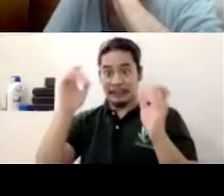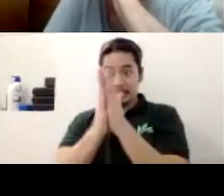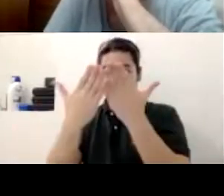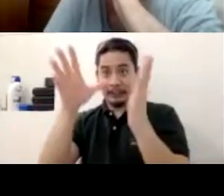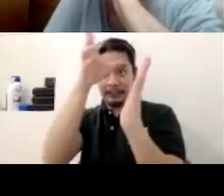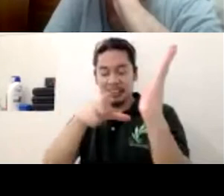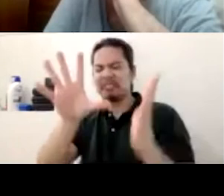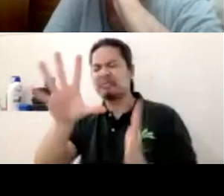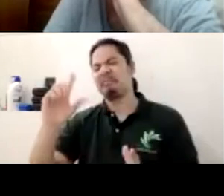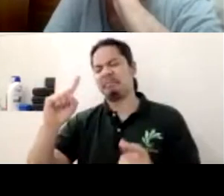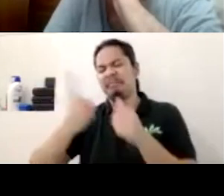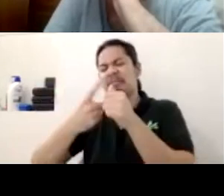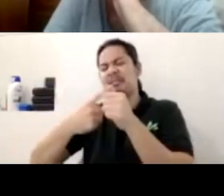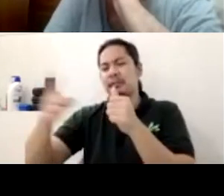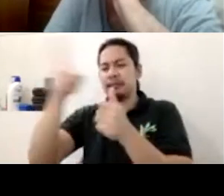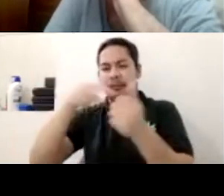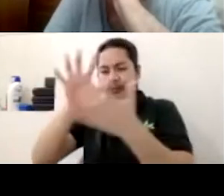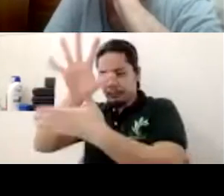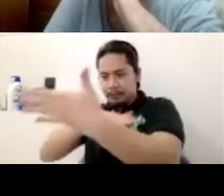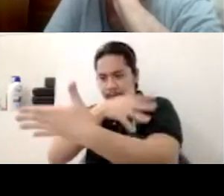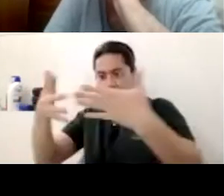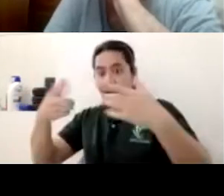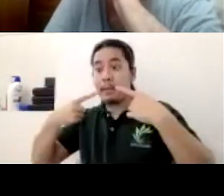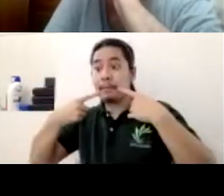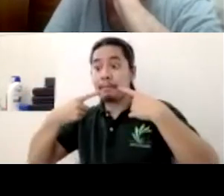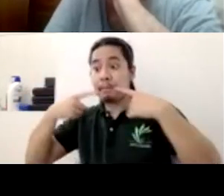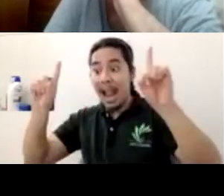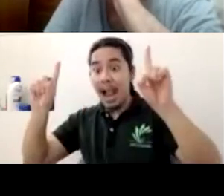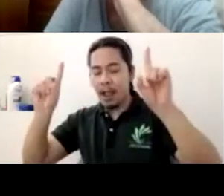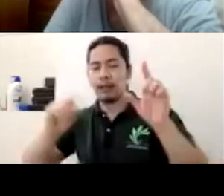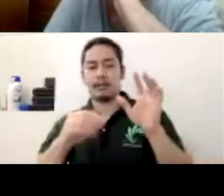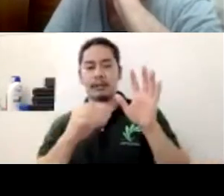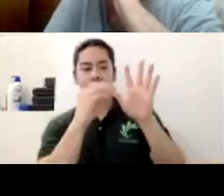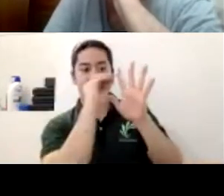I guess later on we can talk about it more.